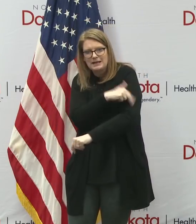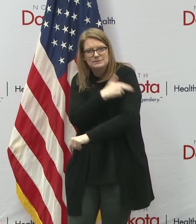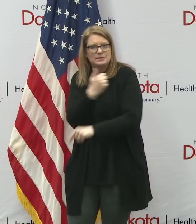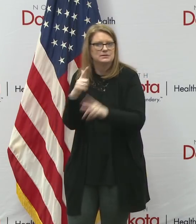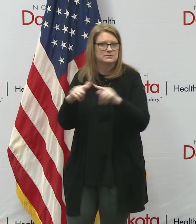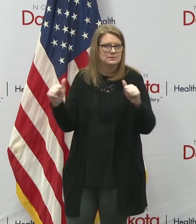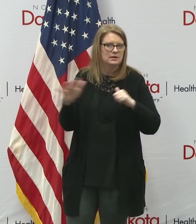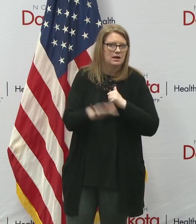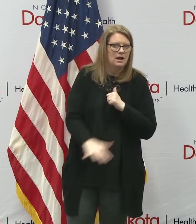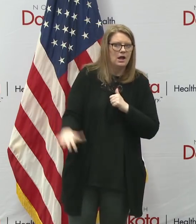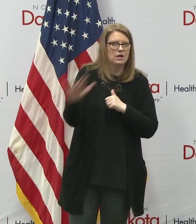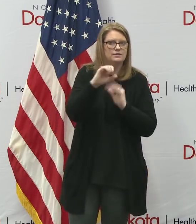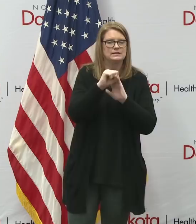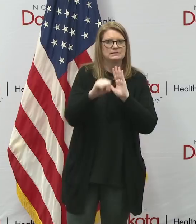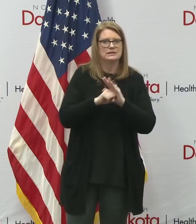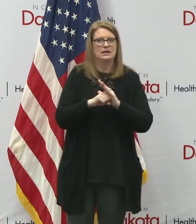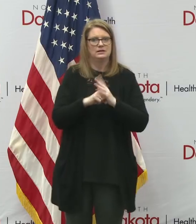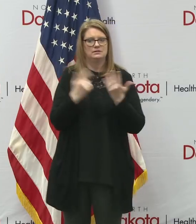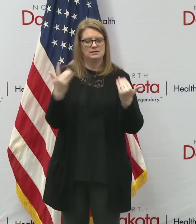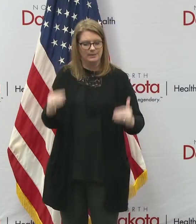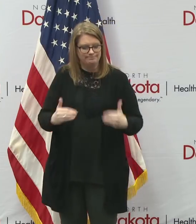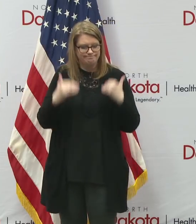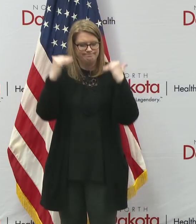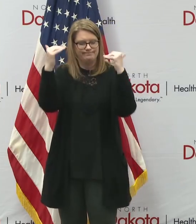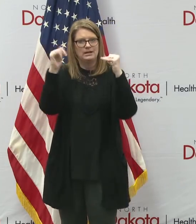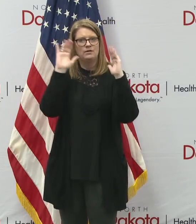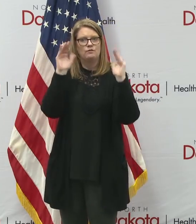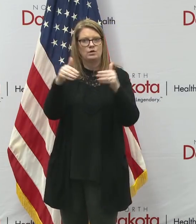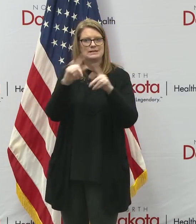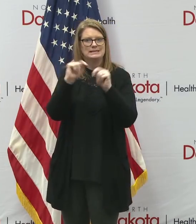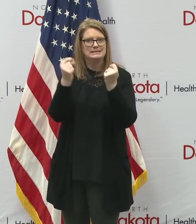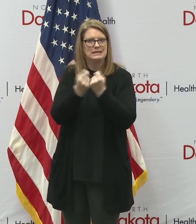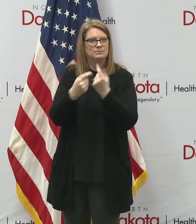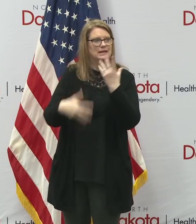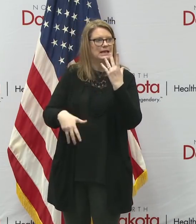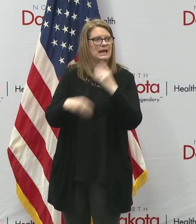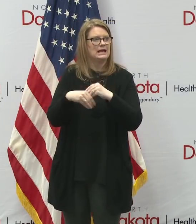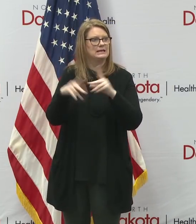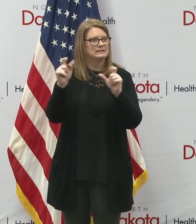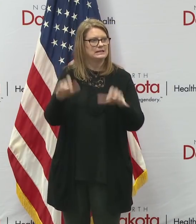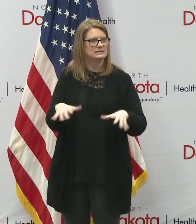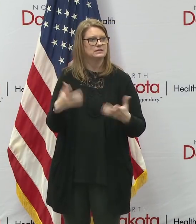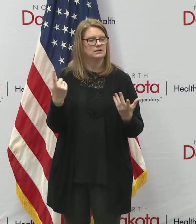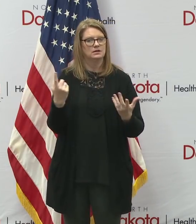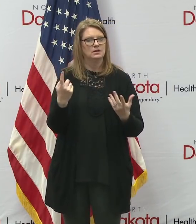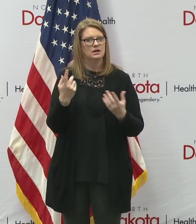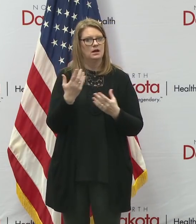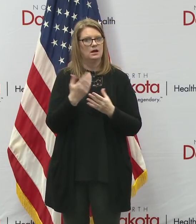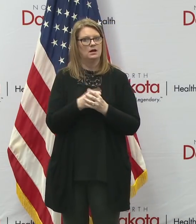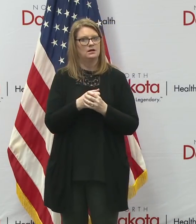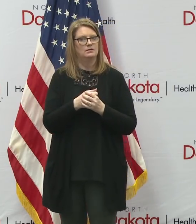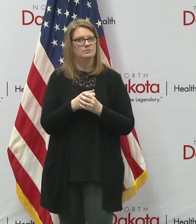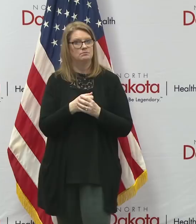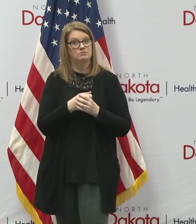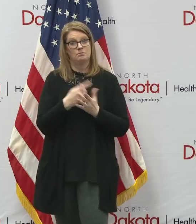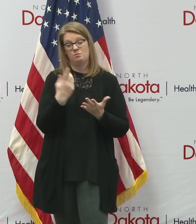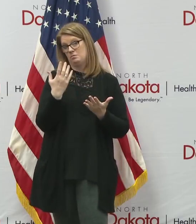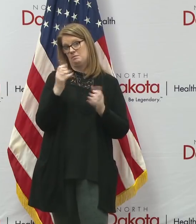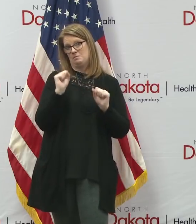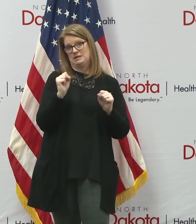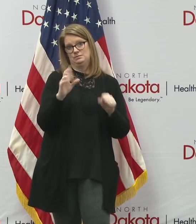as we continue to ramp up and focus on our team that's working on expanding testing capacity, one of the uses for that would